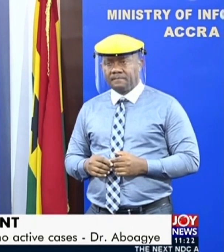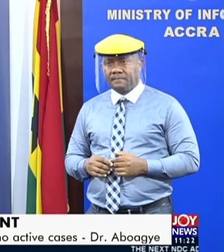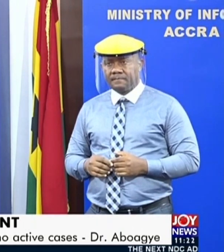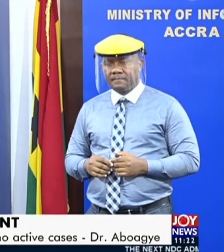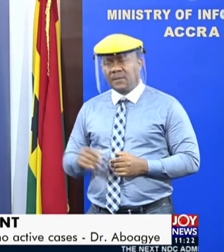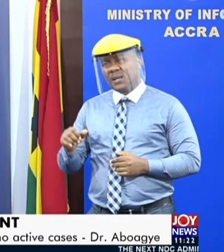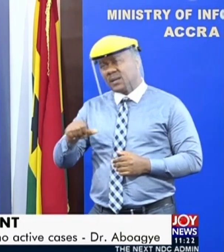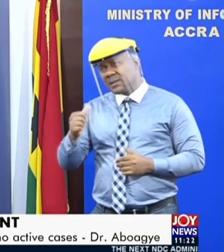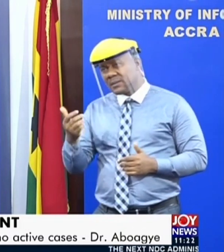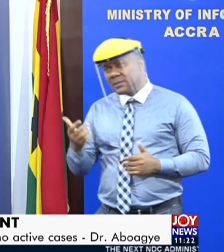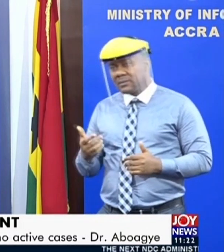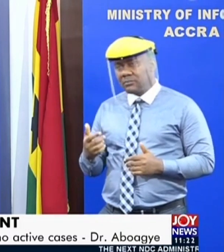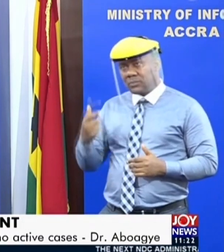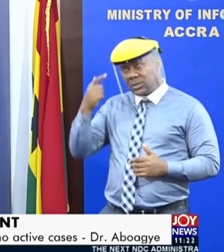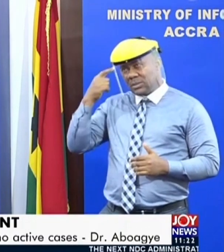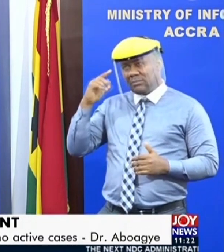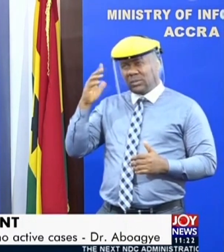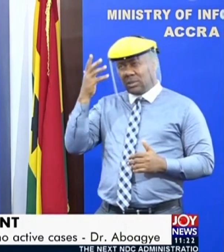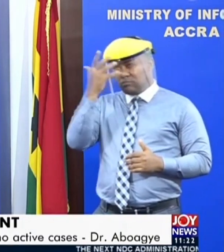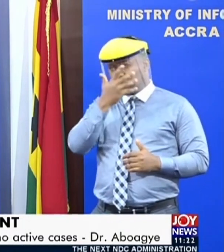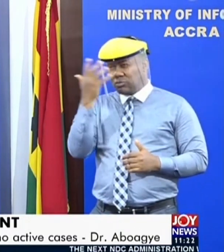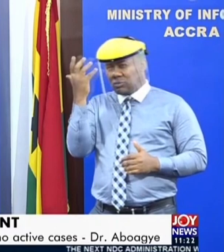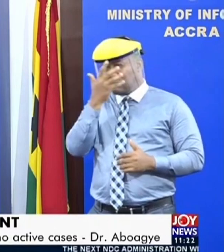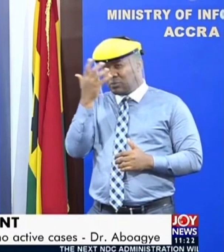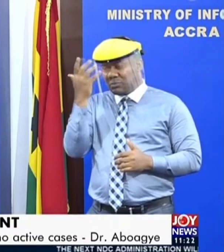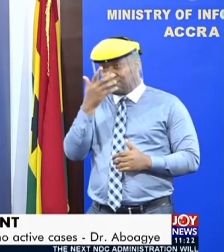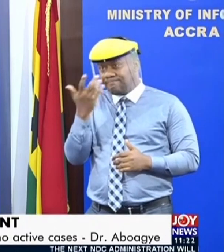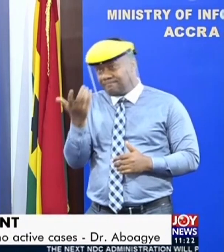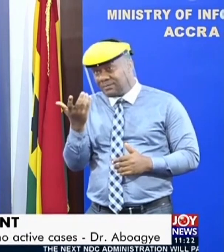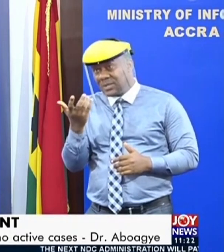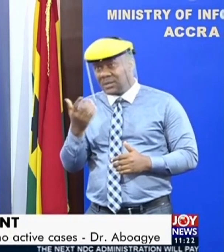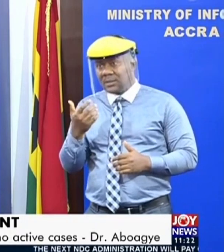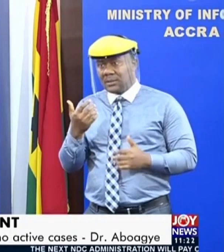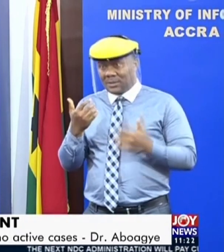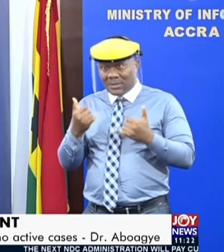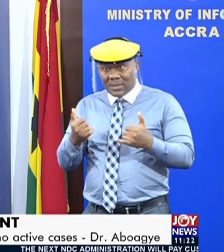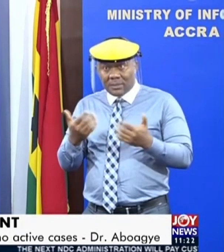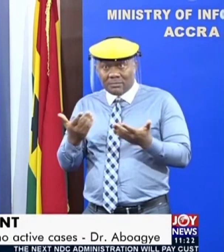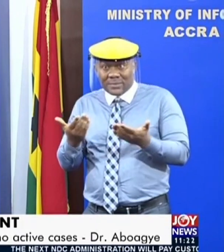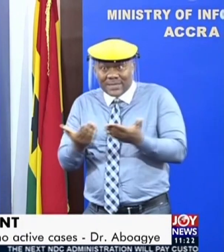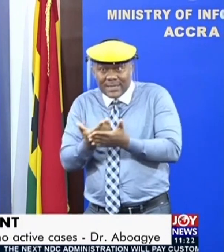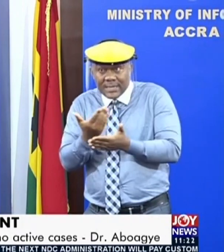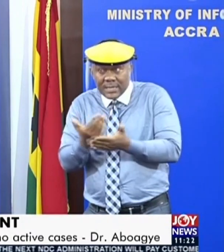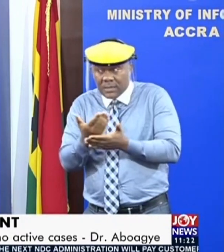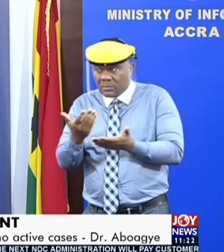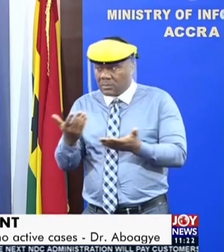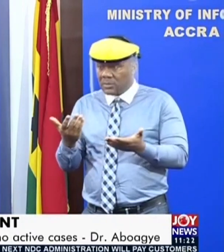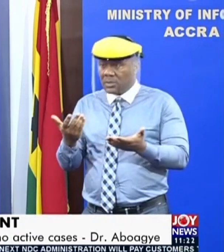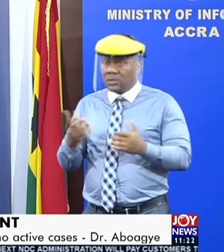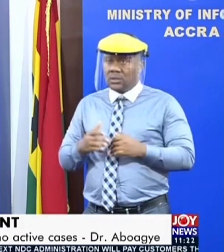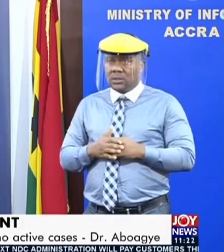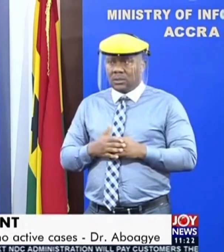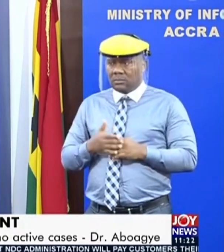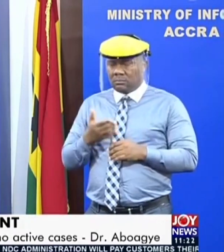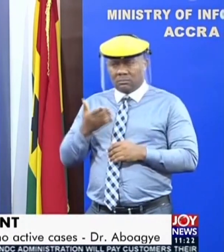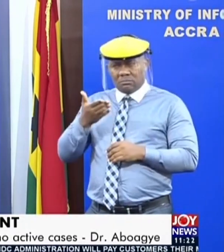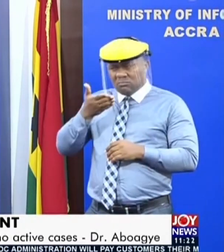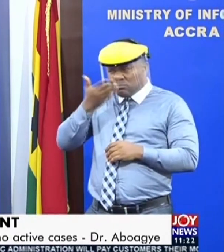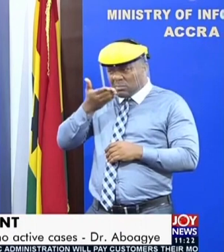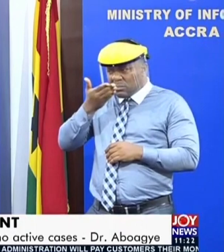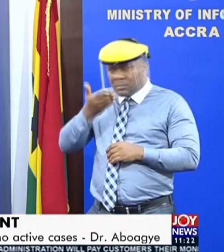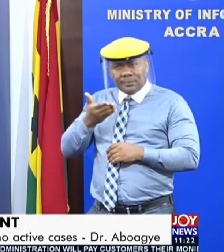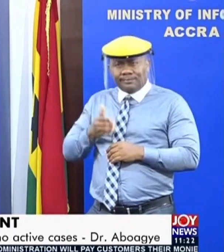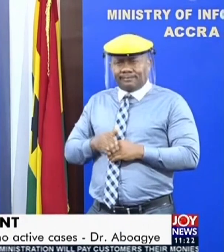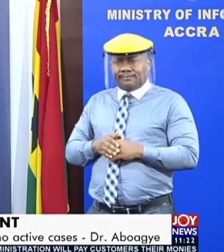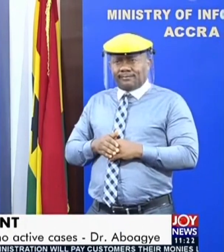some altered consciousness, and then now we have some that also have loss of smell. Remember, loss